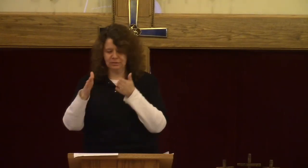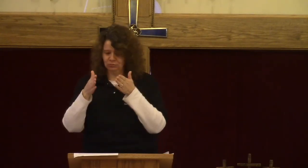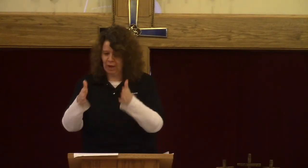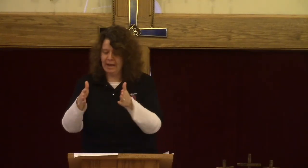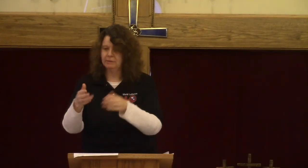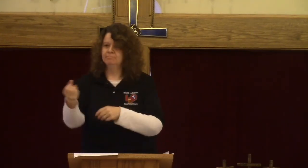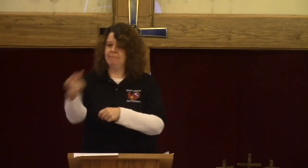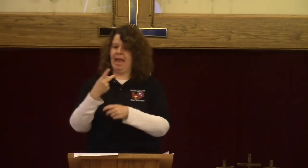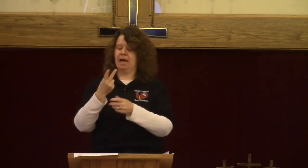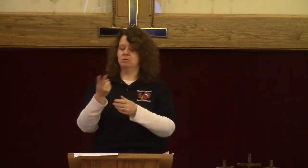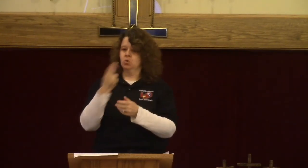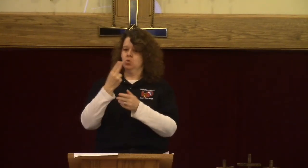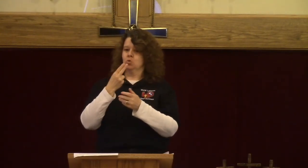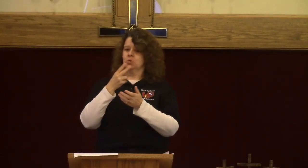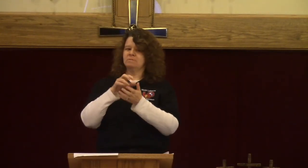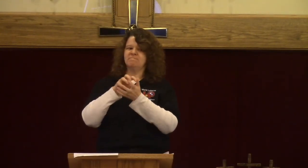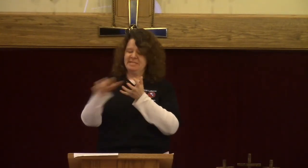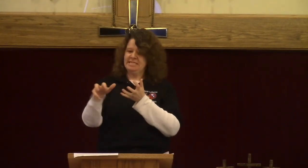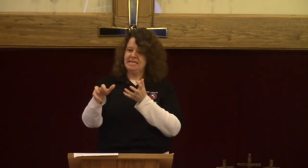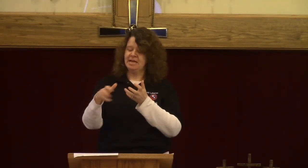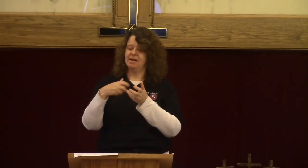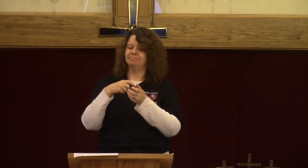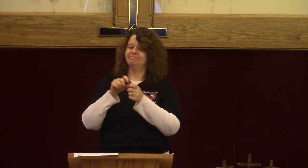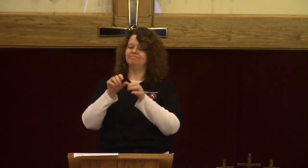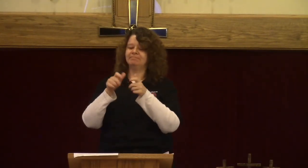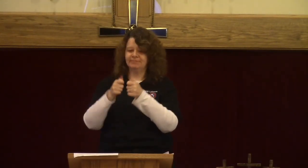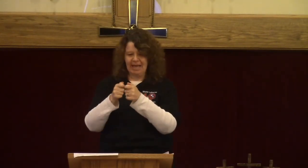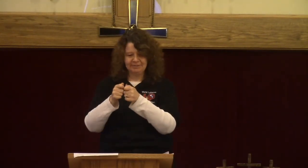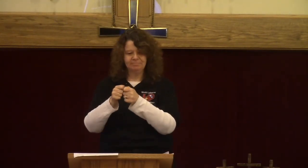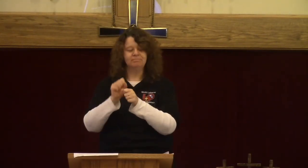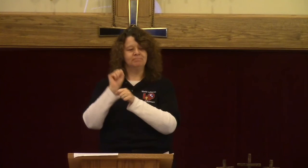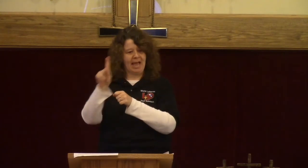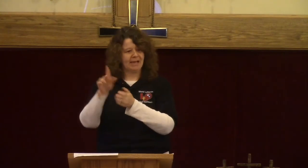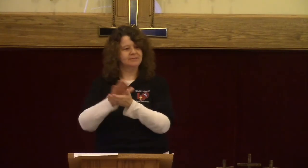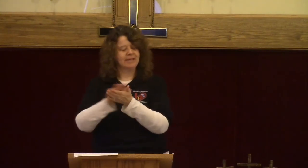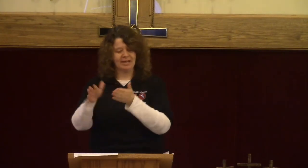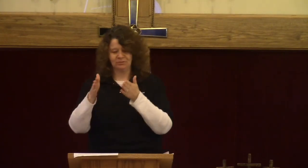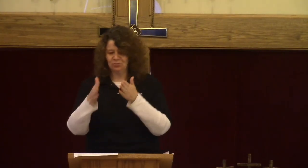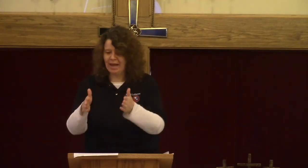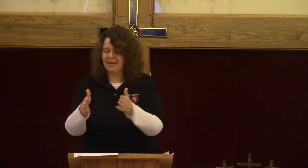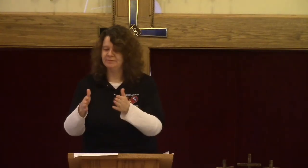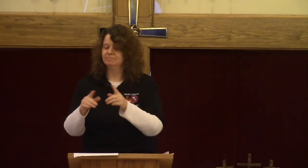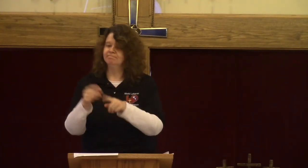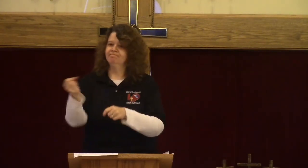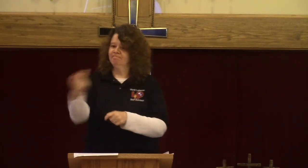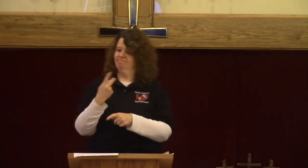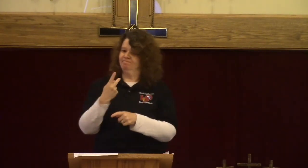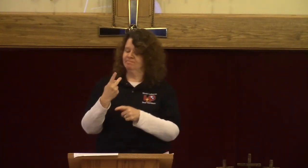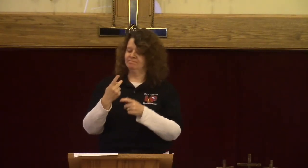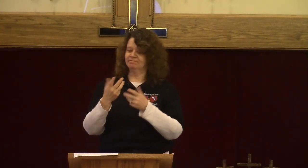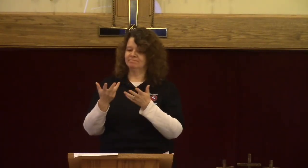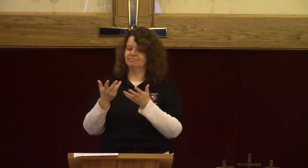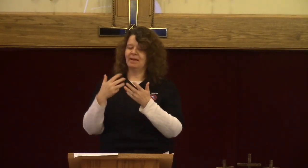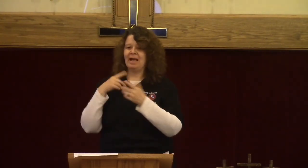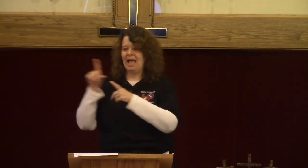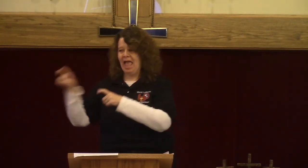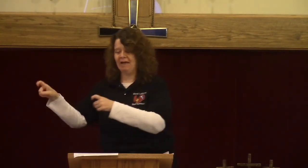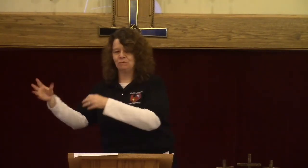I replied back in a nice way back. Ooh, mean again. So I paid back in a nice way. Whoa, mean